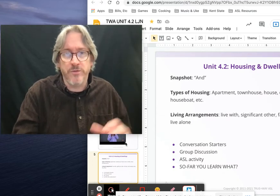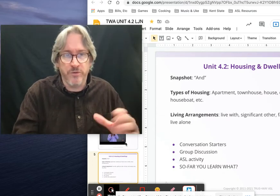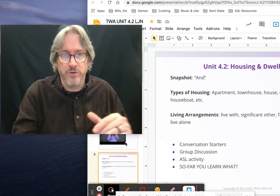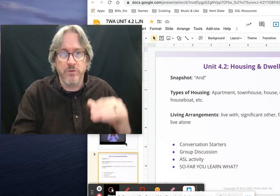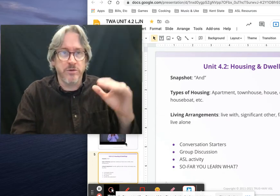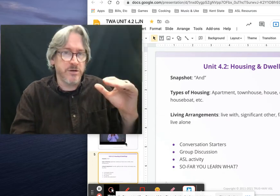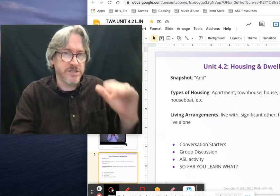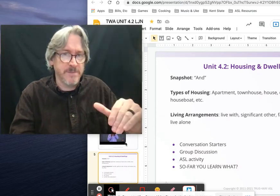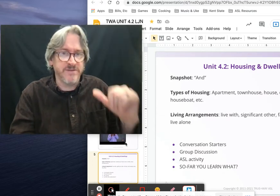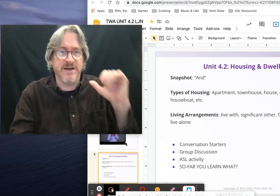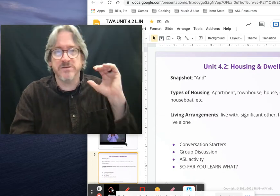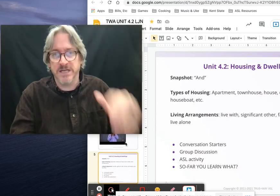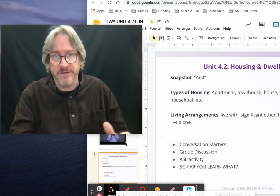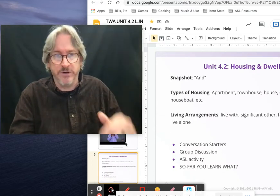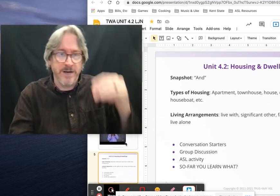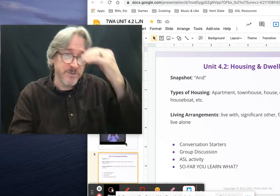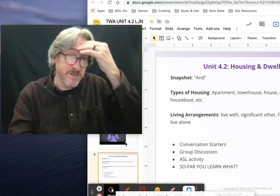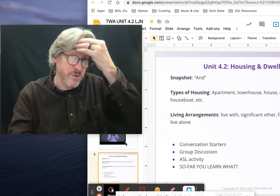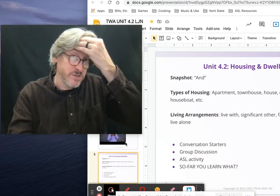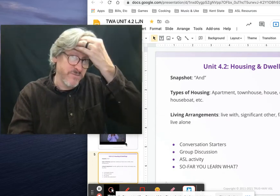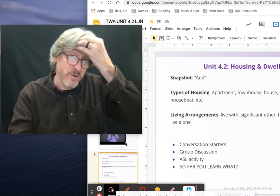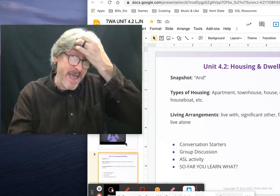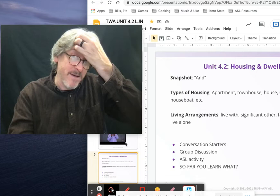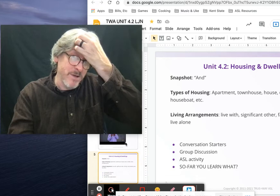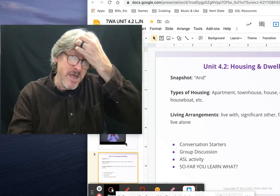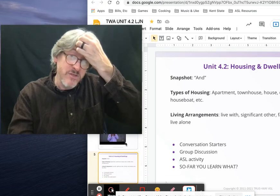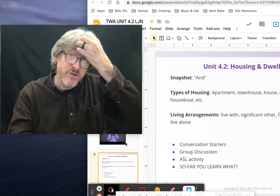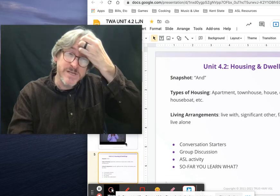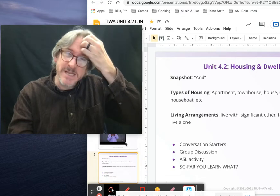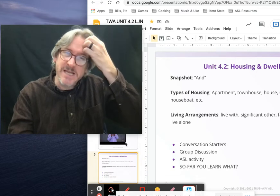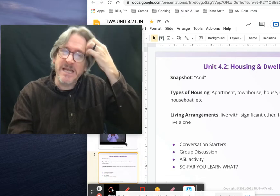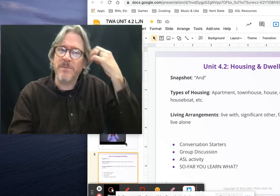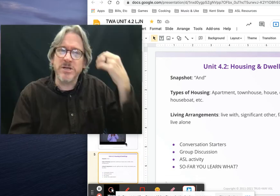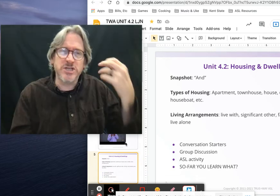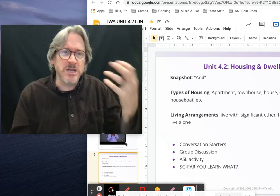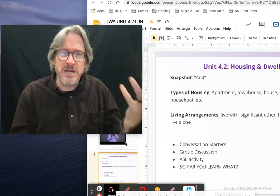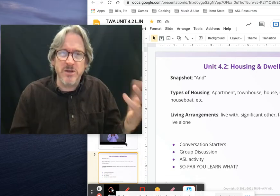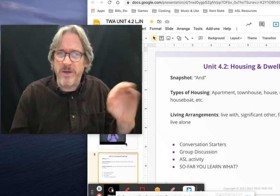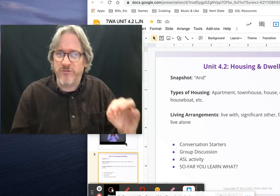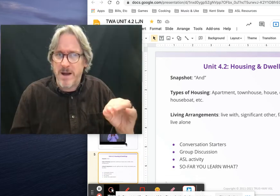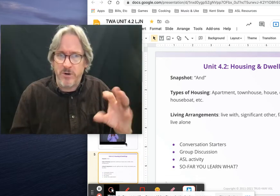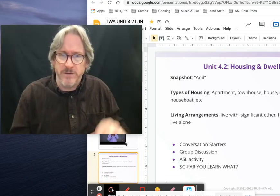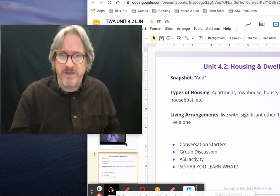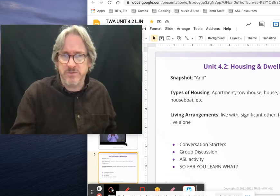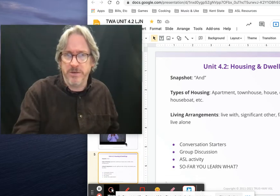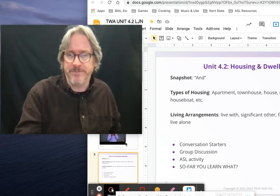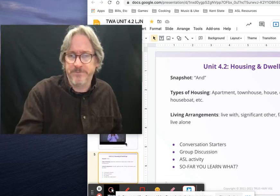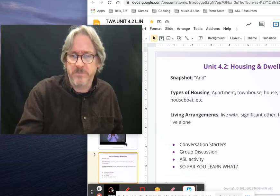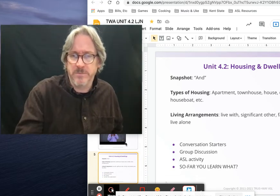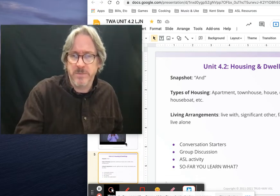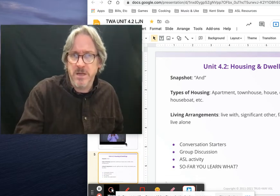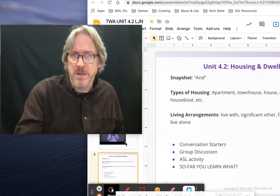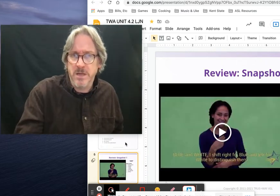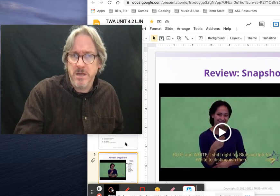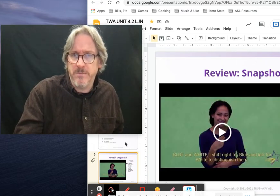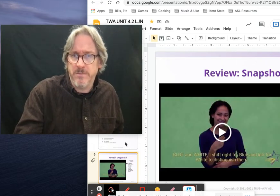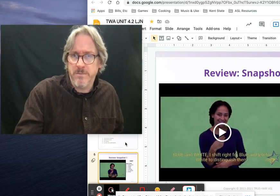And we'll go through, there's types of housing, living arrangements, those are the vocab. There isn't much in the way of grammar in this one.